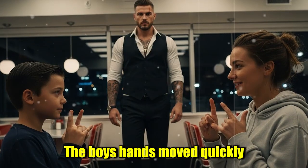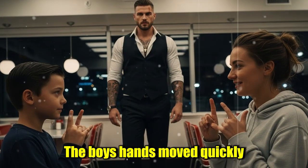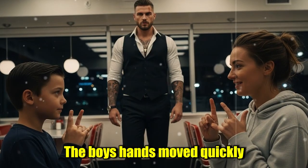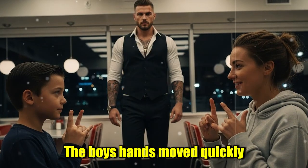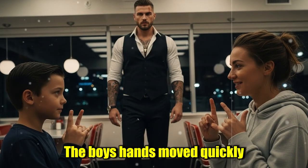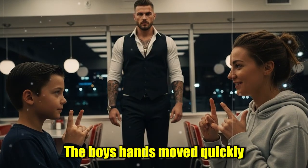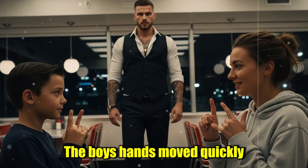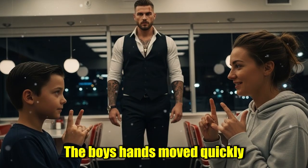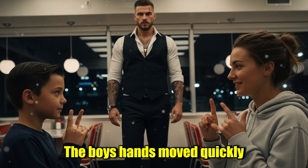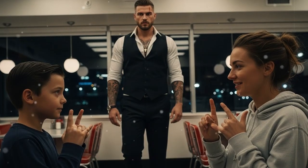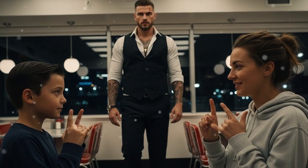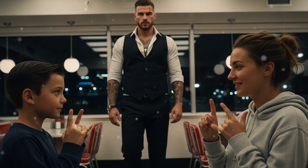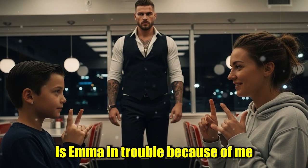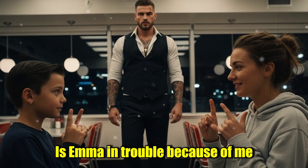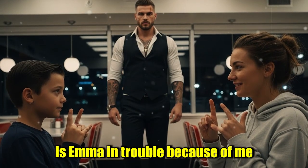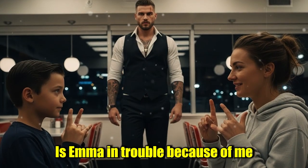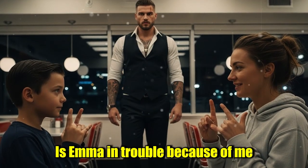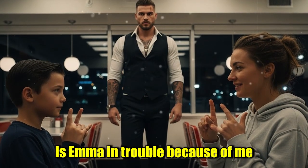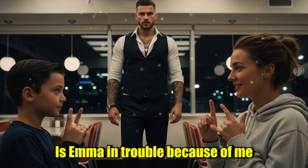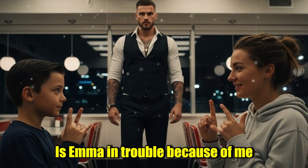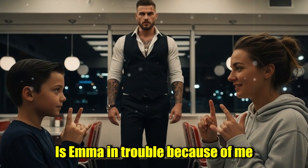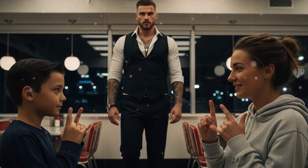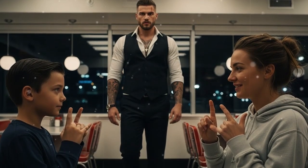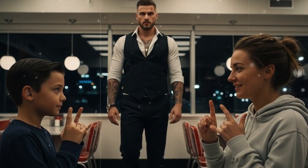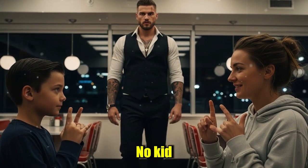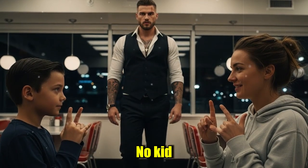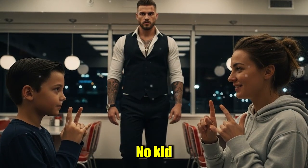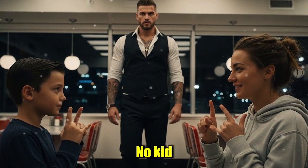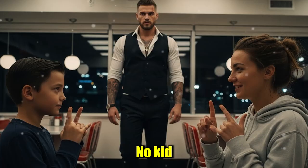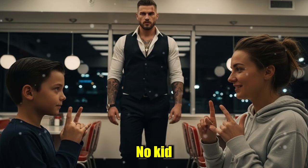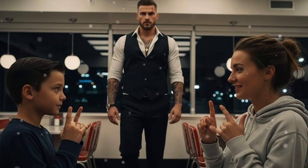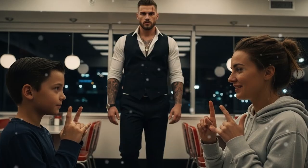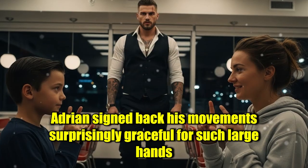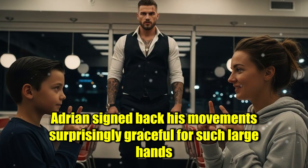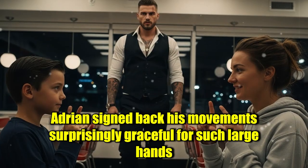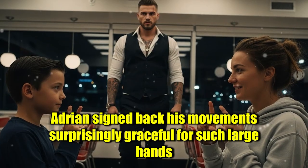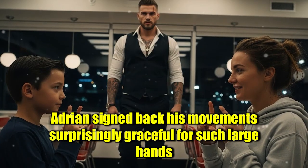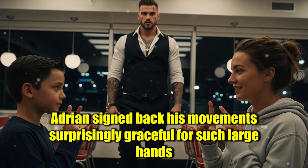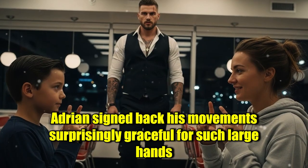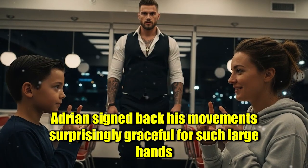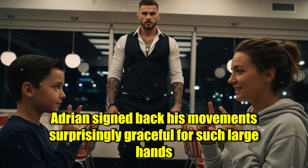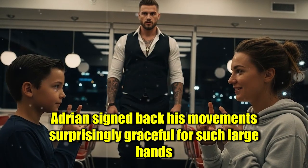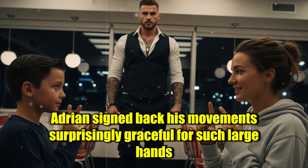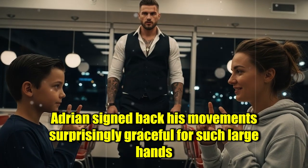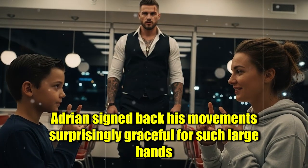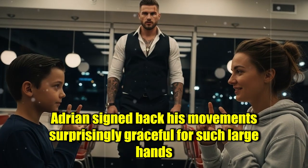boy's hands moved quickly. Is Emma in trouble because of me? No, kid. Adrian signed back, his movements